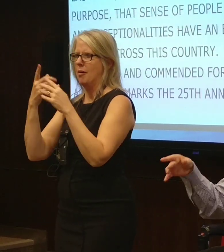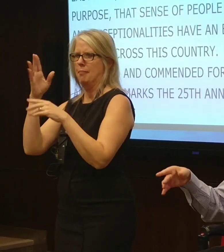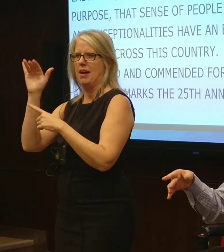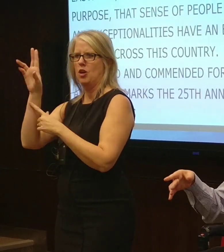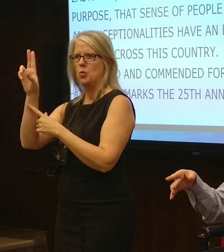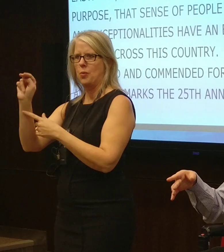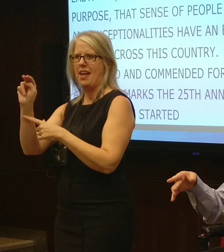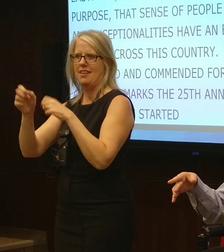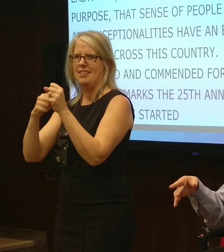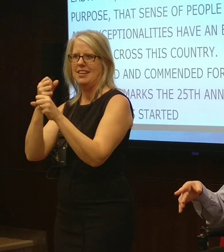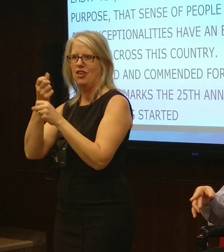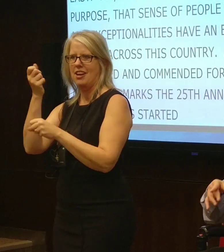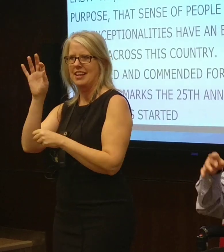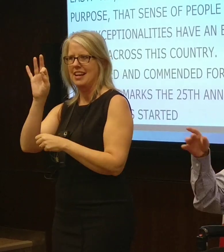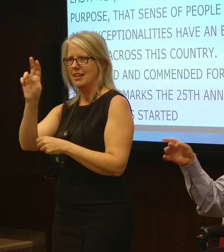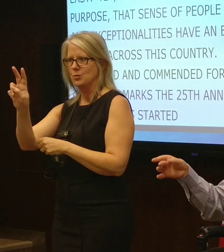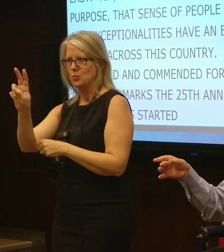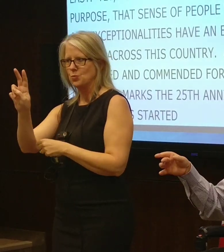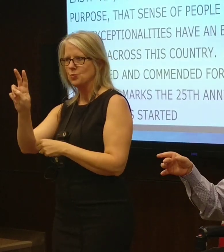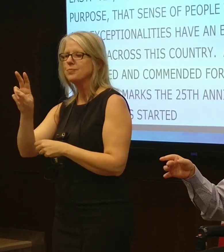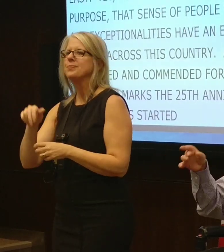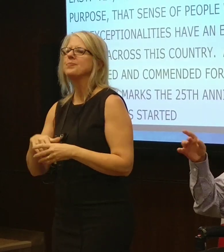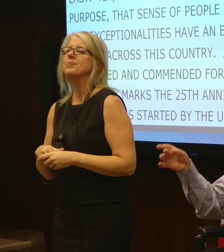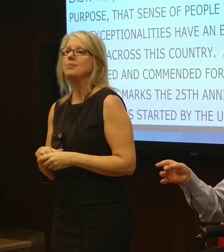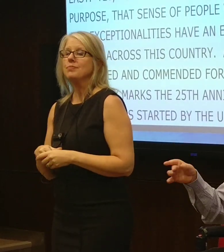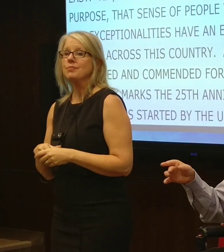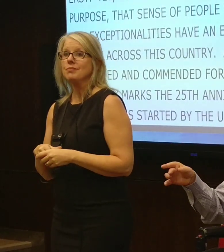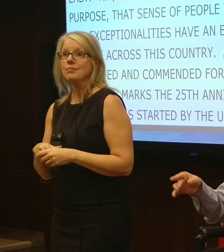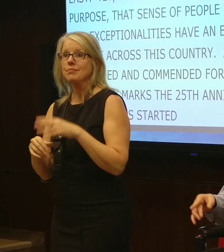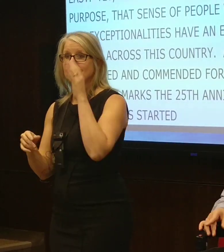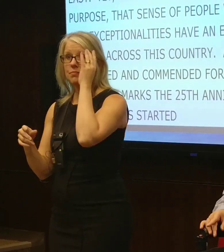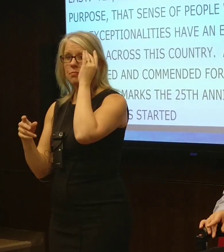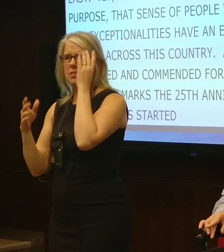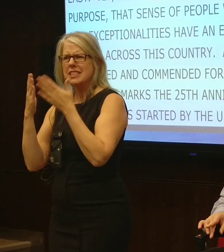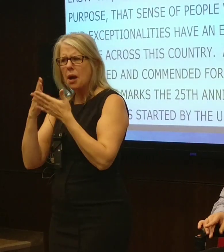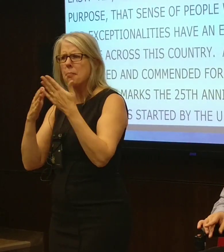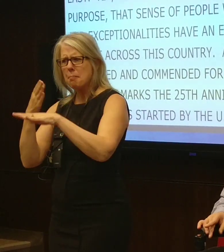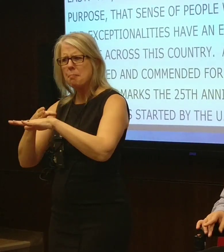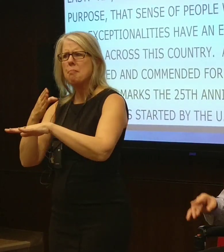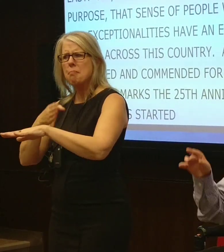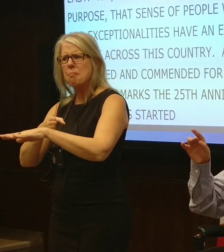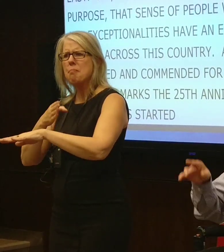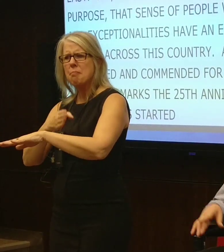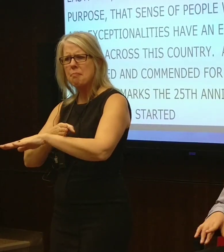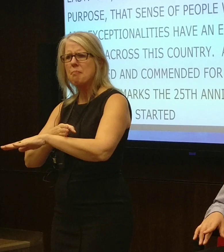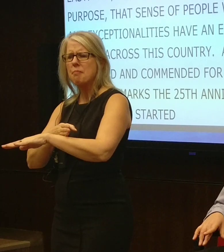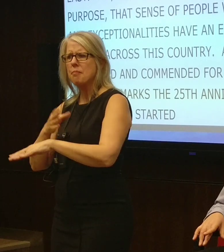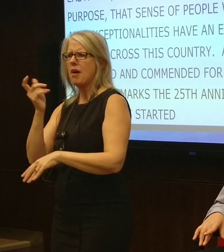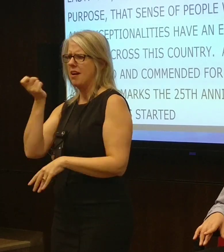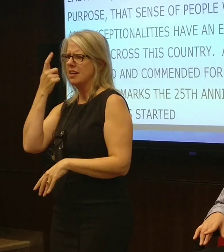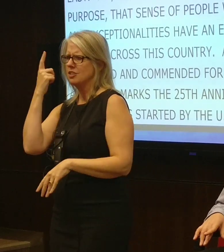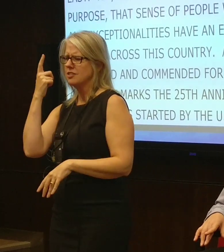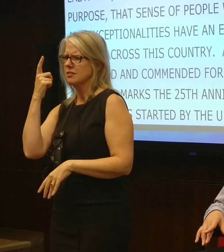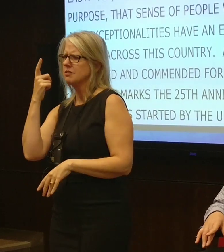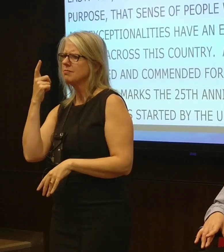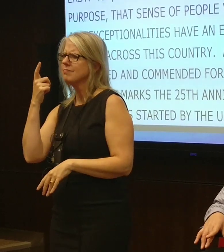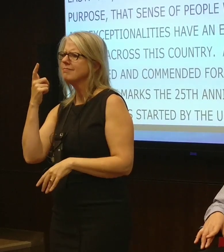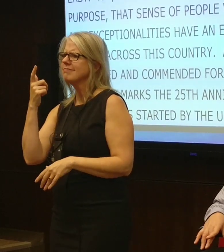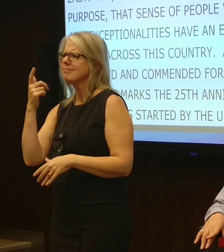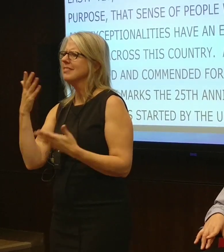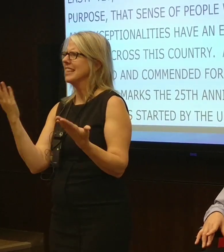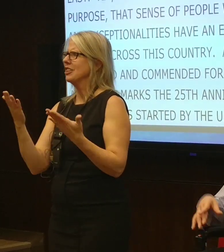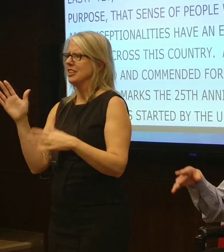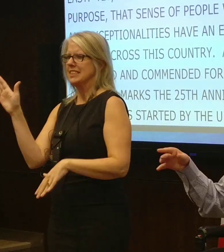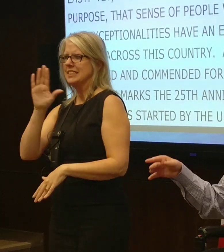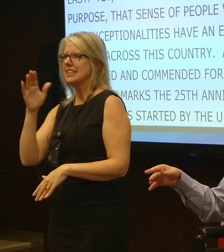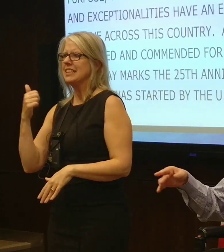in 1992. I think some progress has been made. May we also understand that things here in